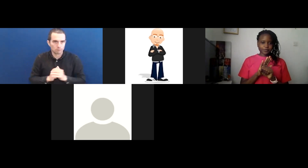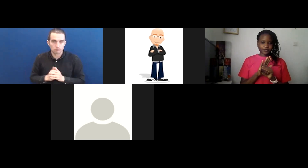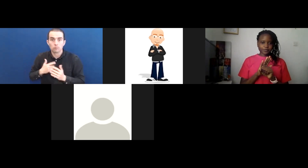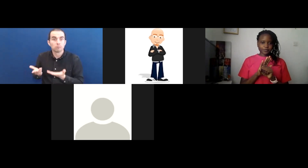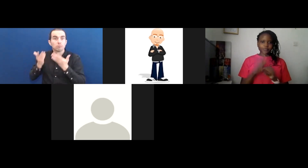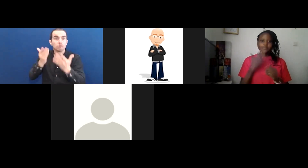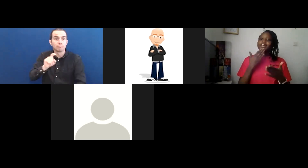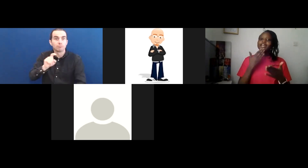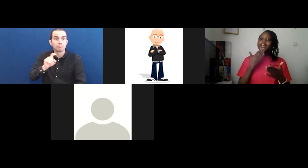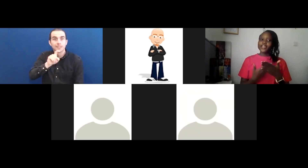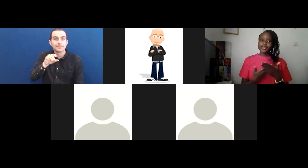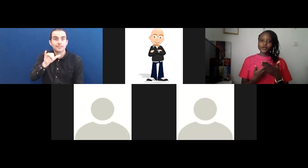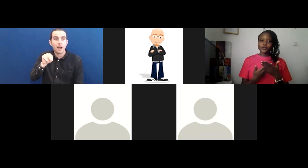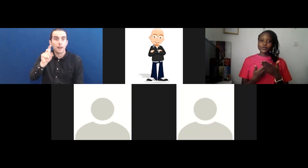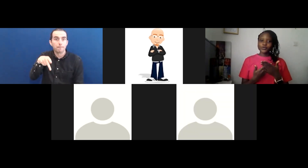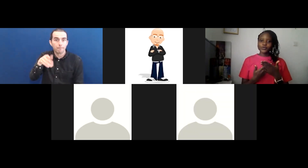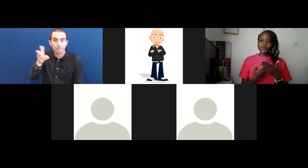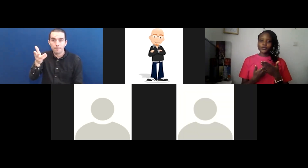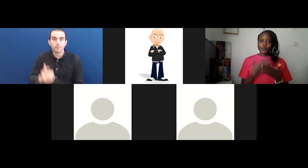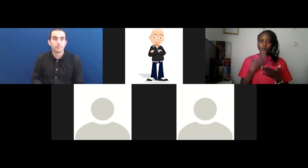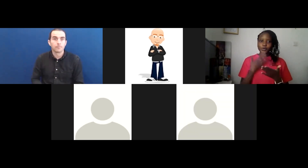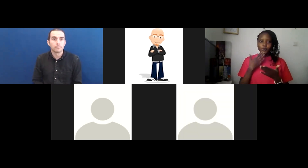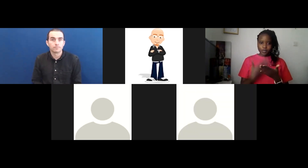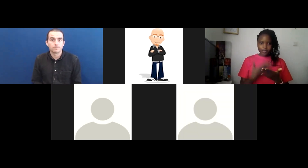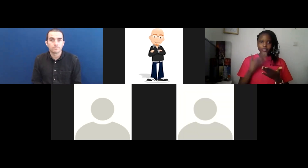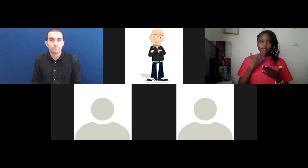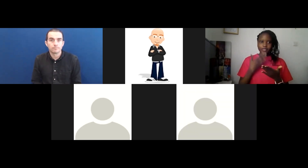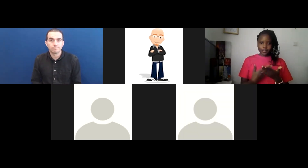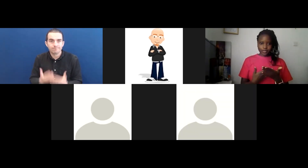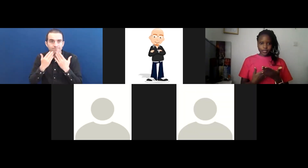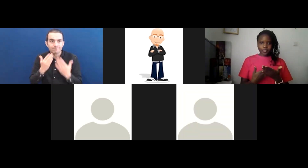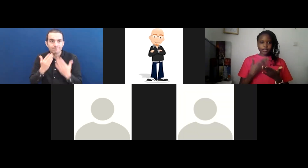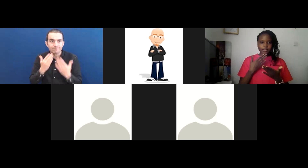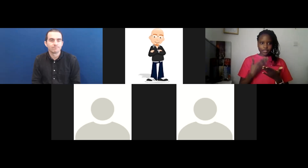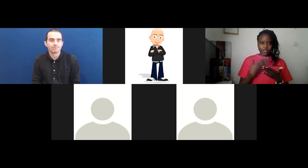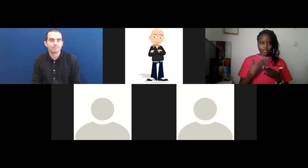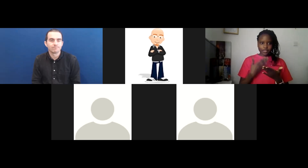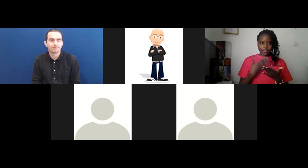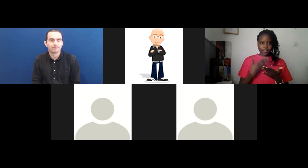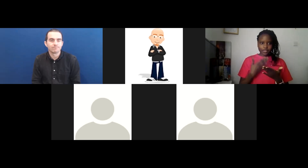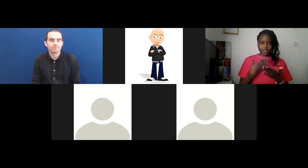Thank you much. Thank you for the introduction.